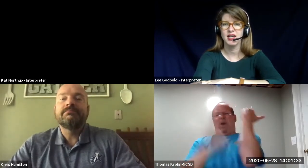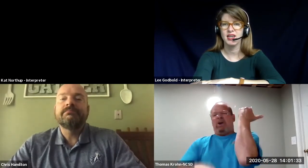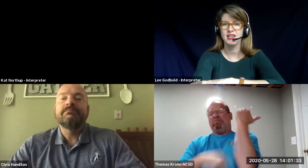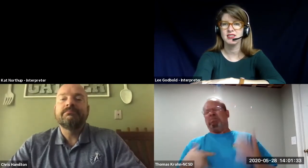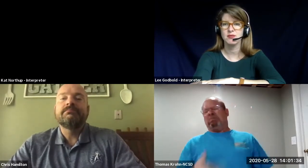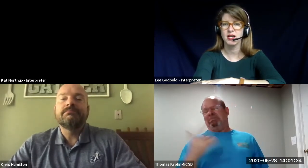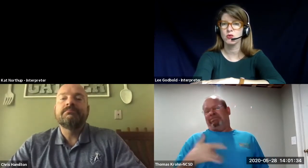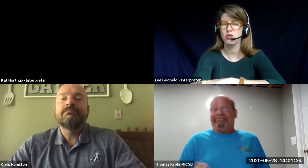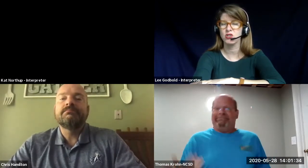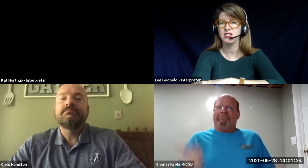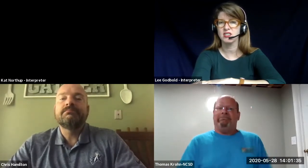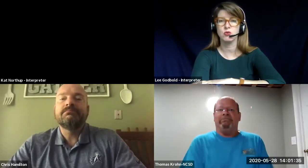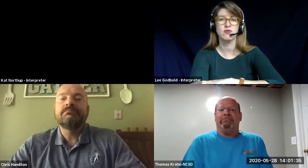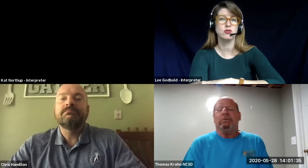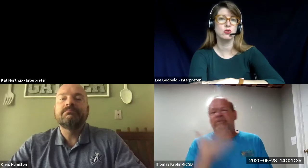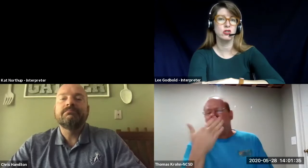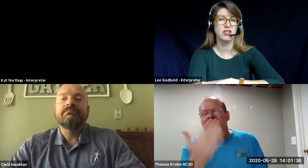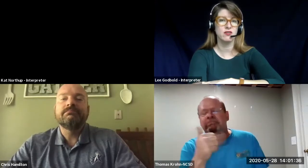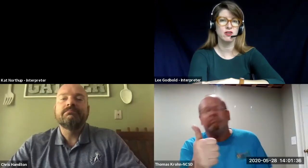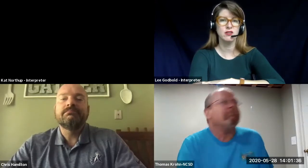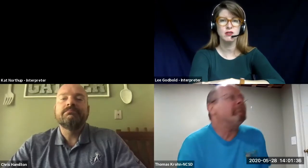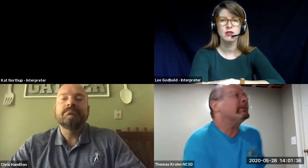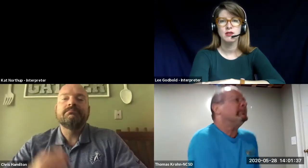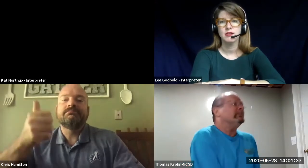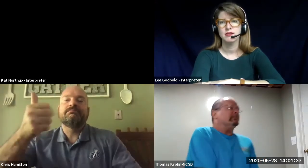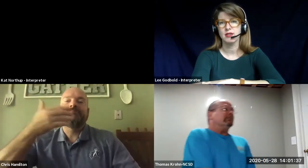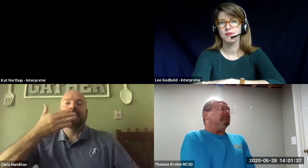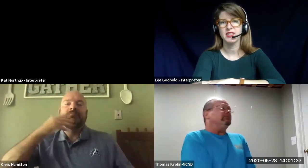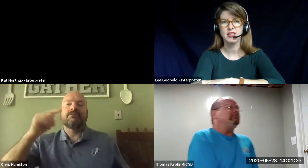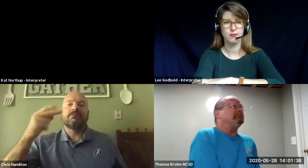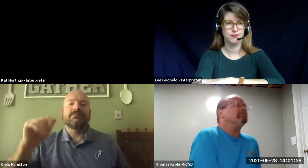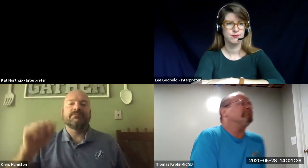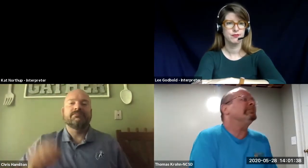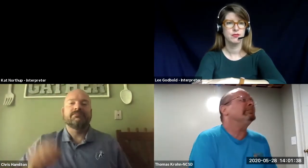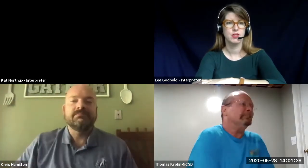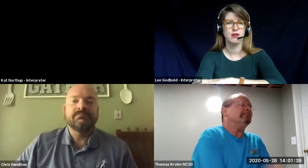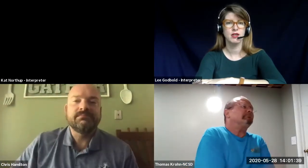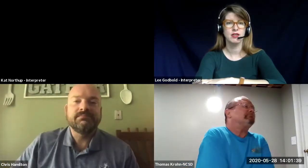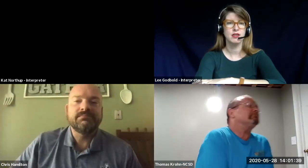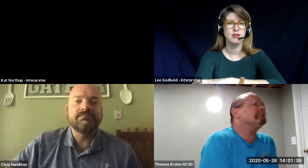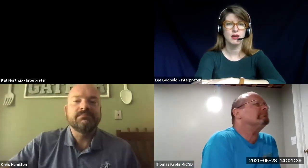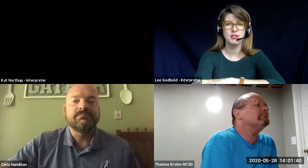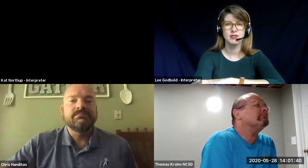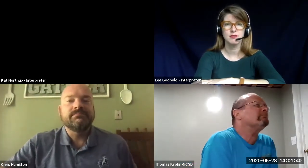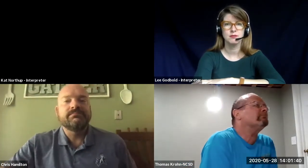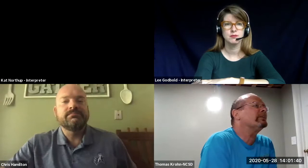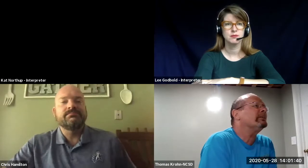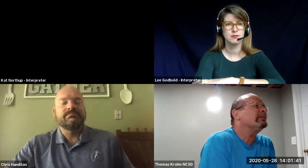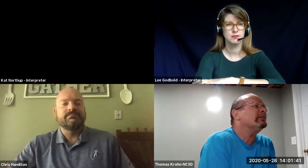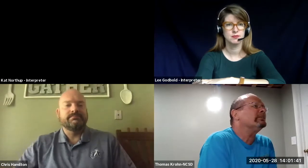I suspect that we're going to continue with virtual learning in the fall. So thank you. All right. Thank you, Thomas.